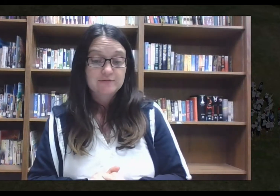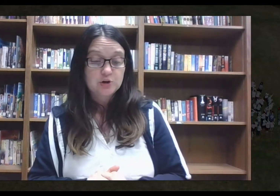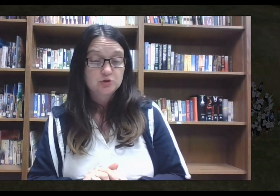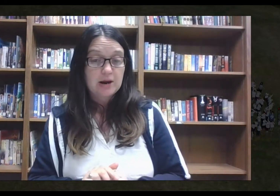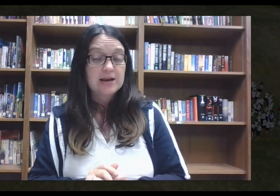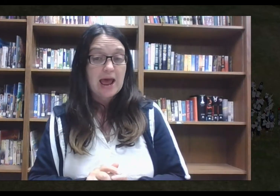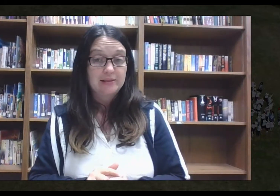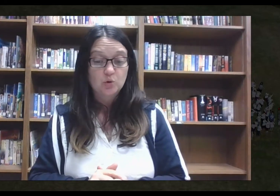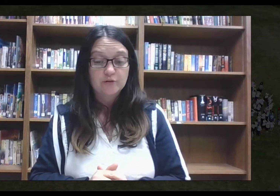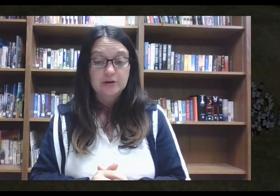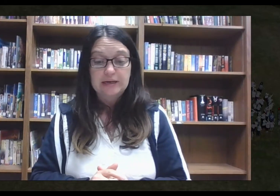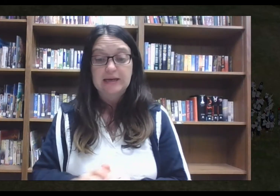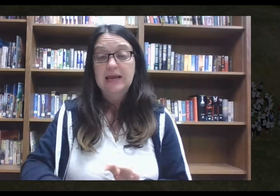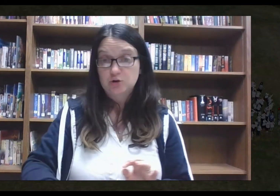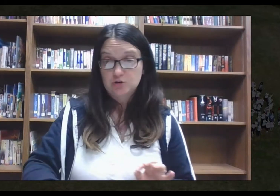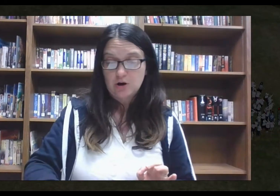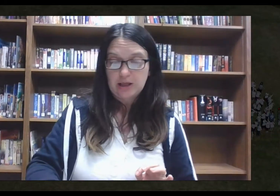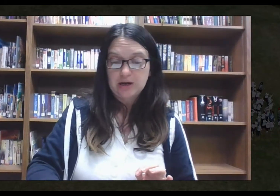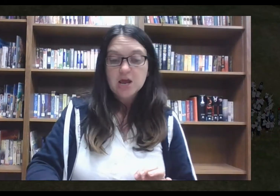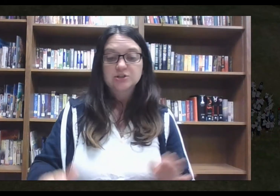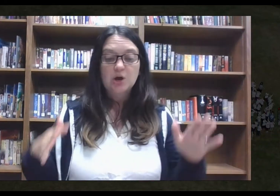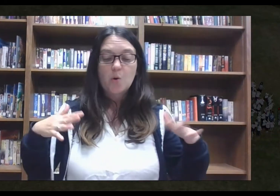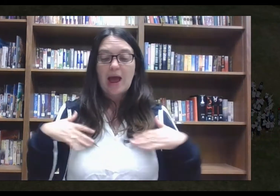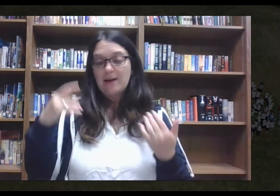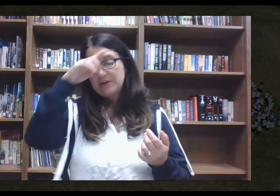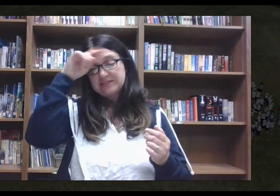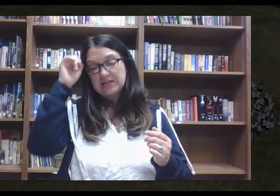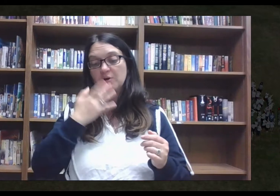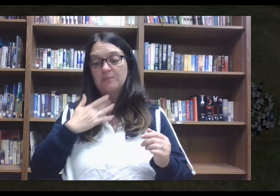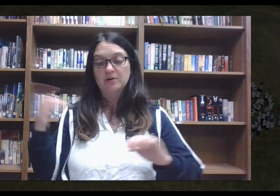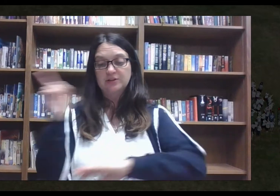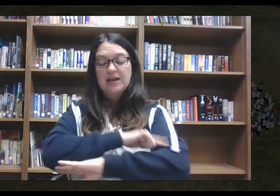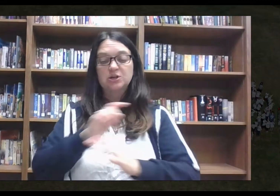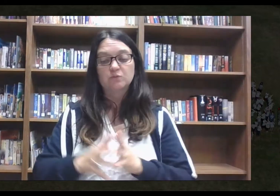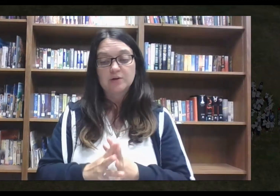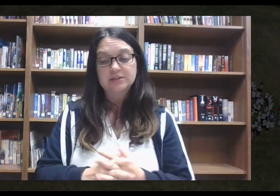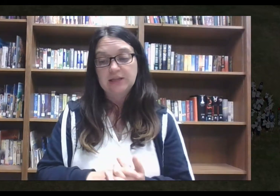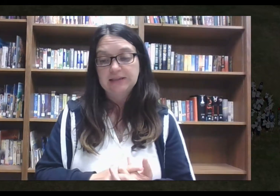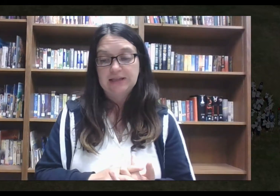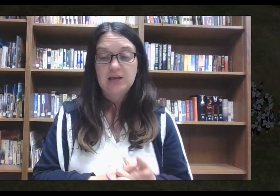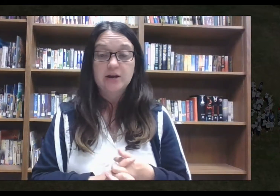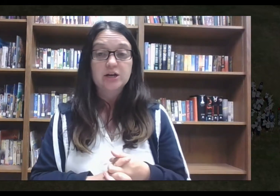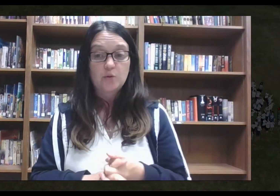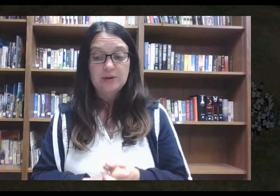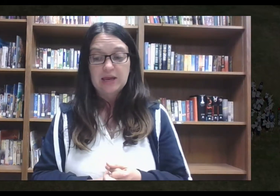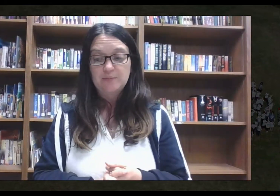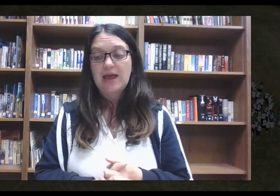in first grade and Alex Orfield in kindergarten. So a happy summer birthday to Rosalie, Liliana, Kobe, Emma,